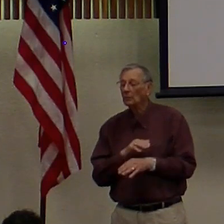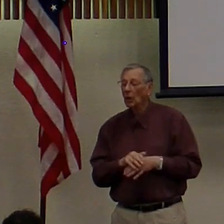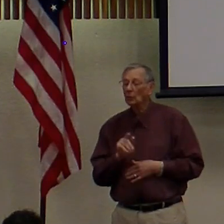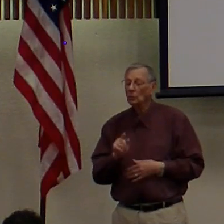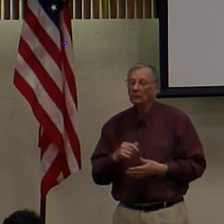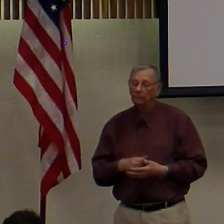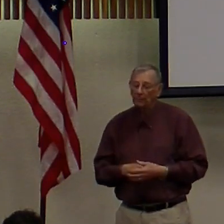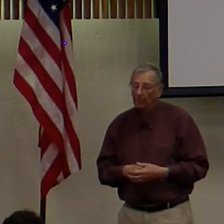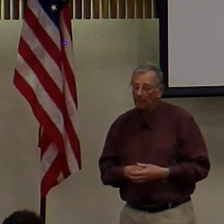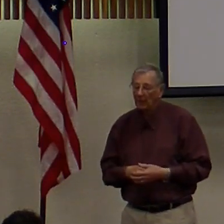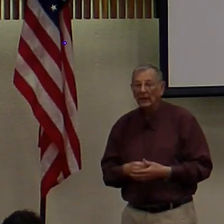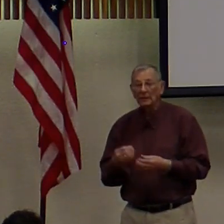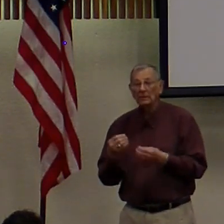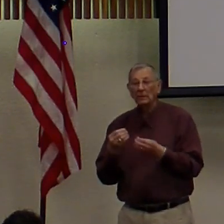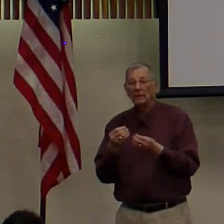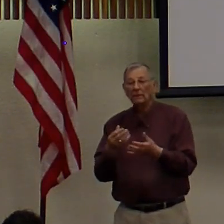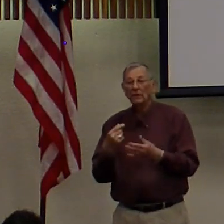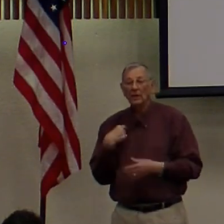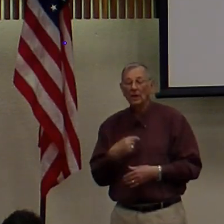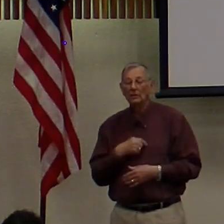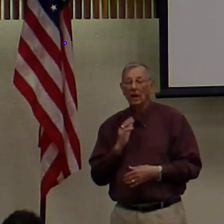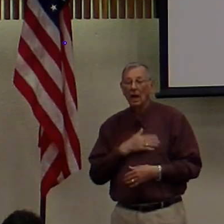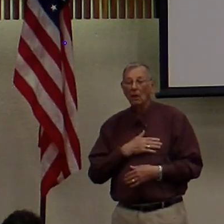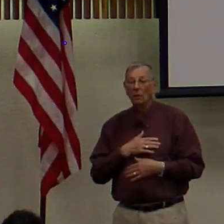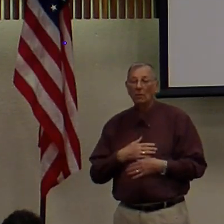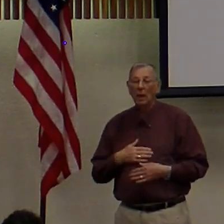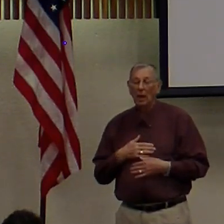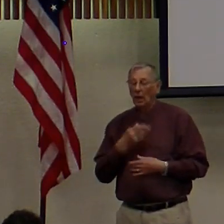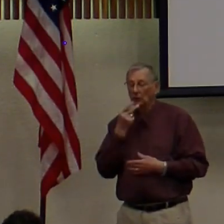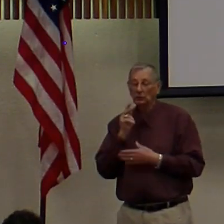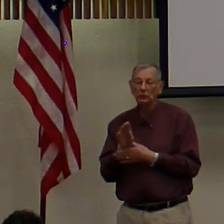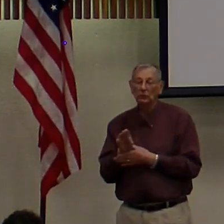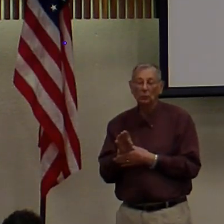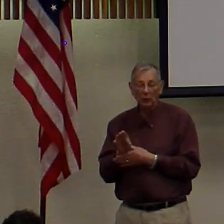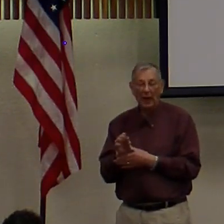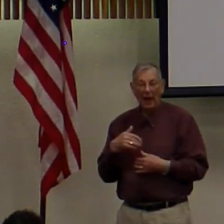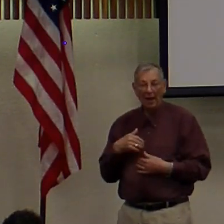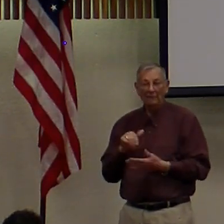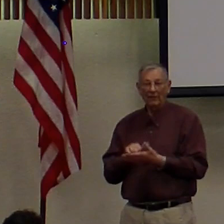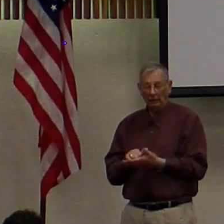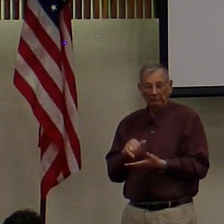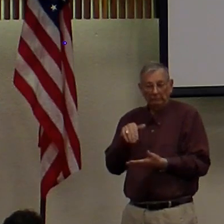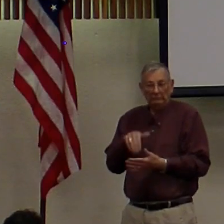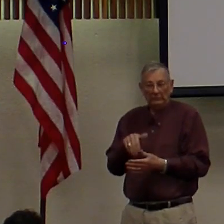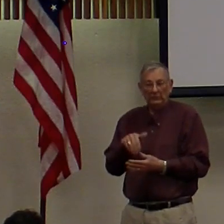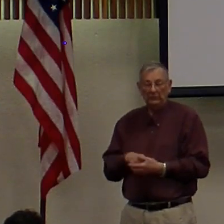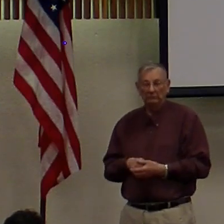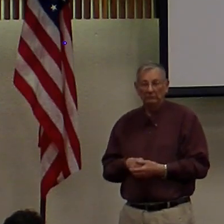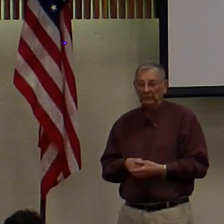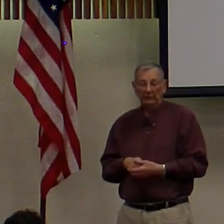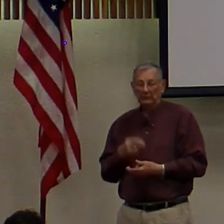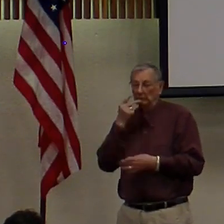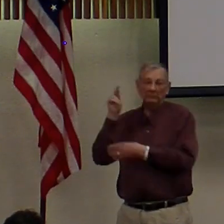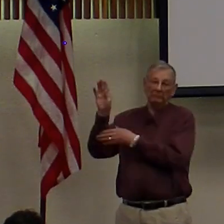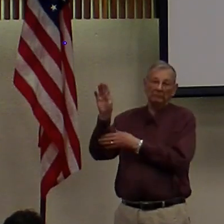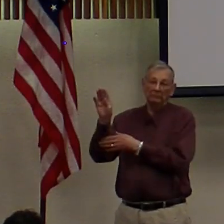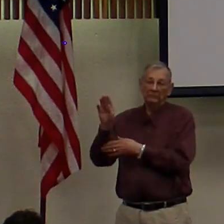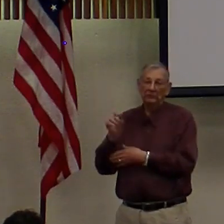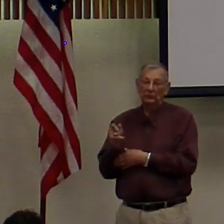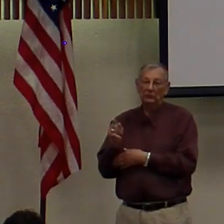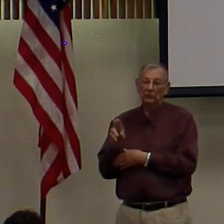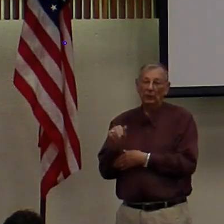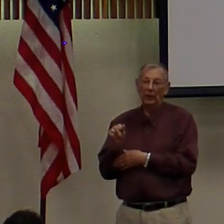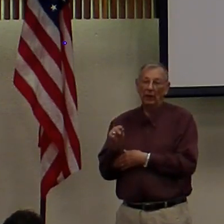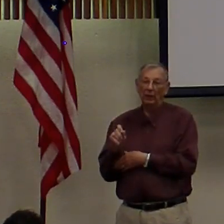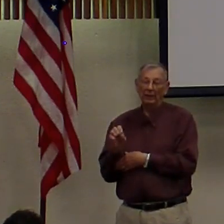upon you. He's given us our pledge. We have that inheritance. It is a guarantee.